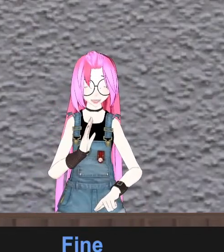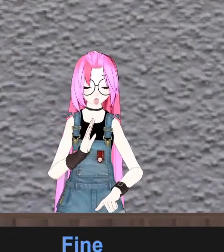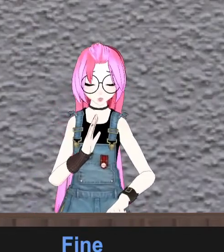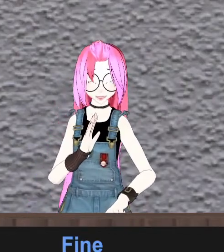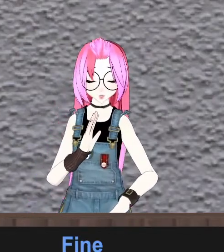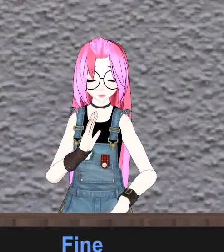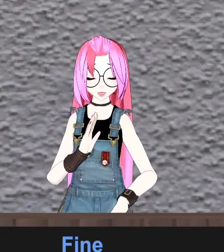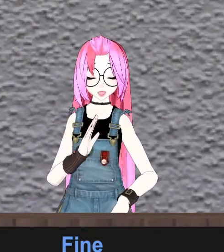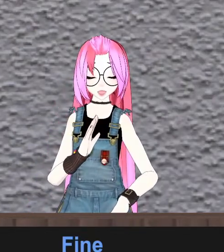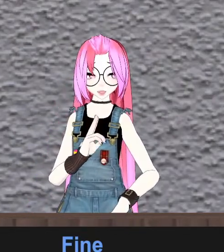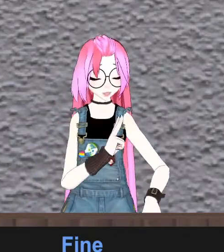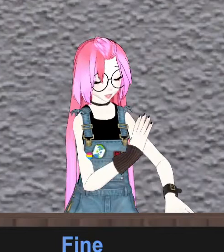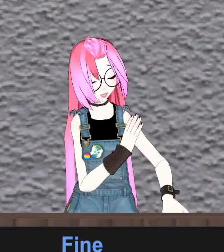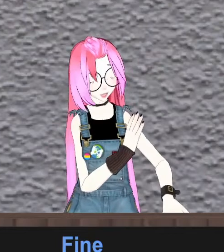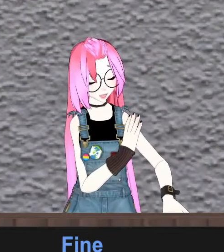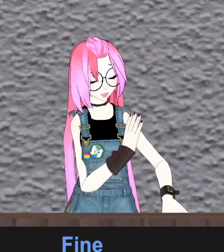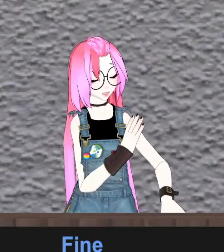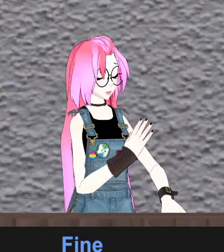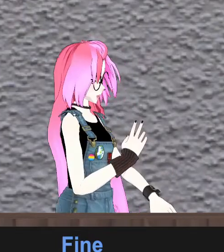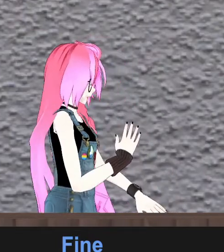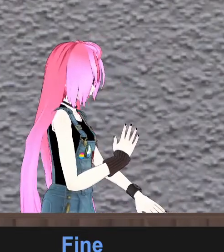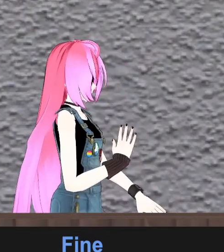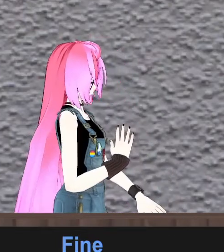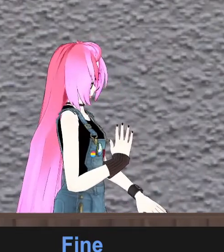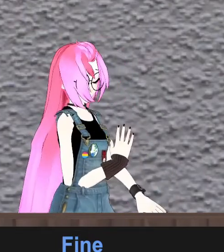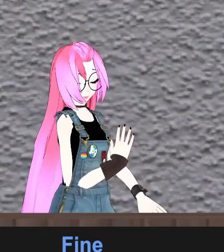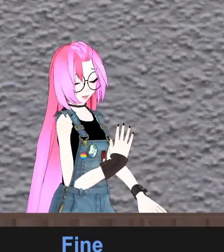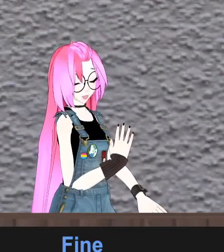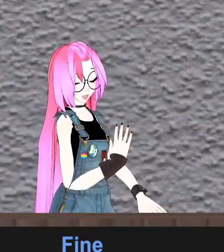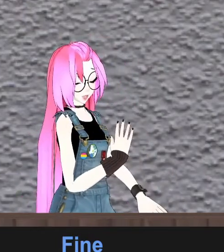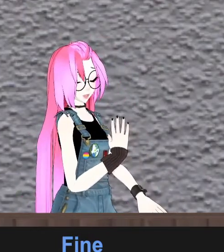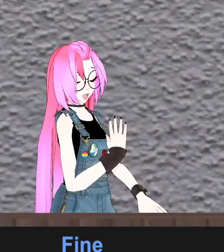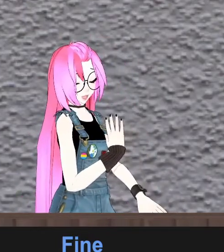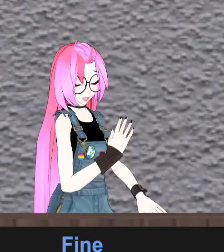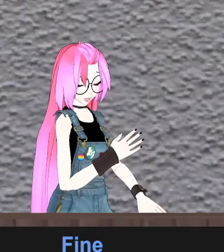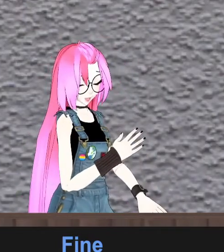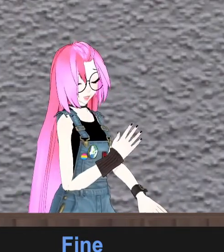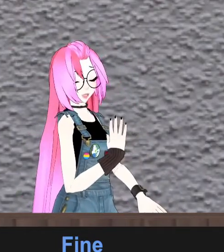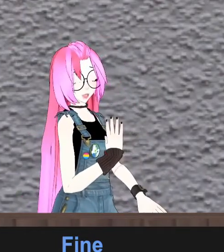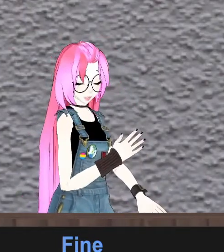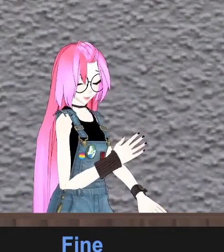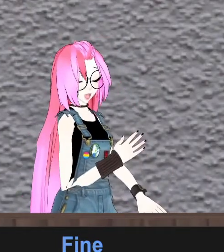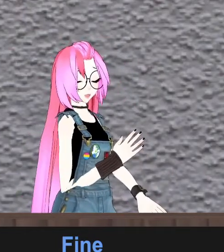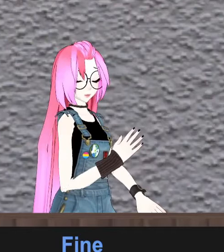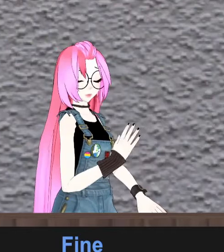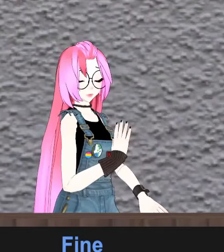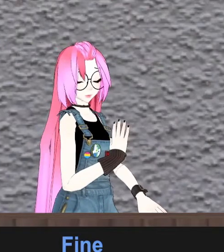Fine. On your chest, right in the middle of your chest, an open hand, just like that. Fine. Or you can go forward like this. Fine. Or